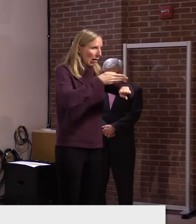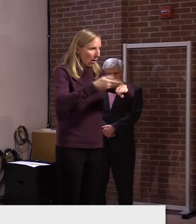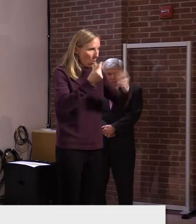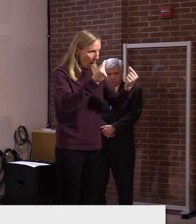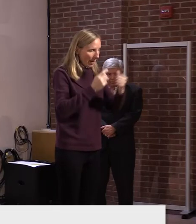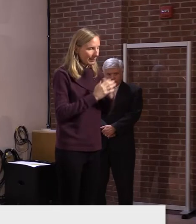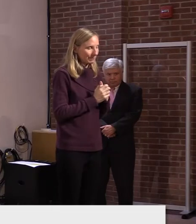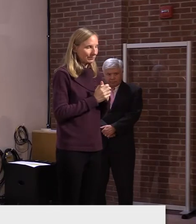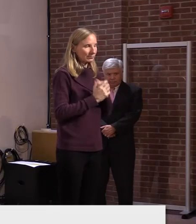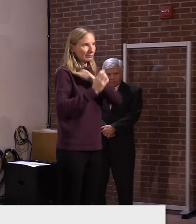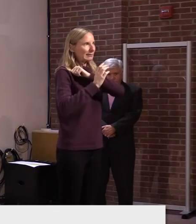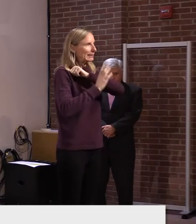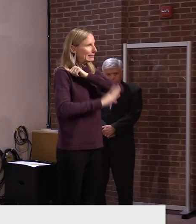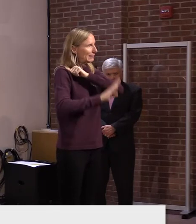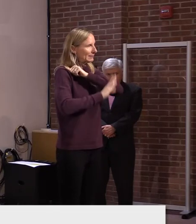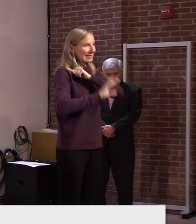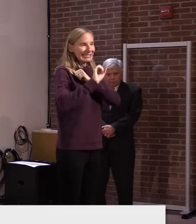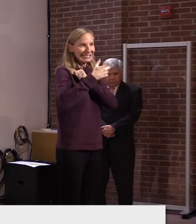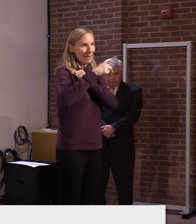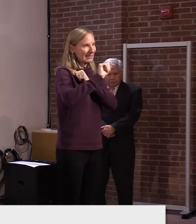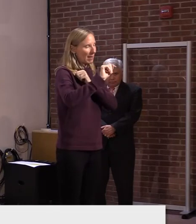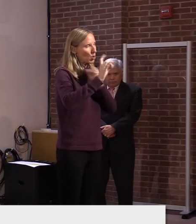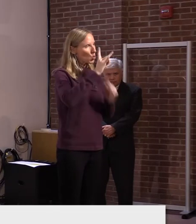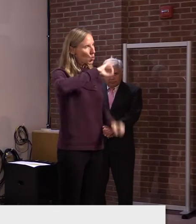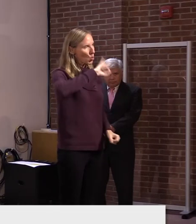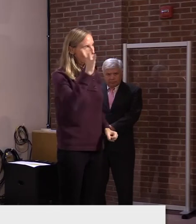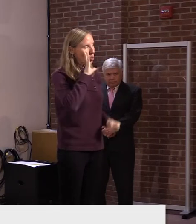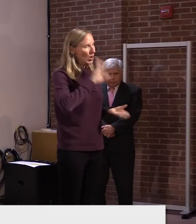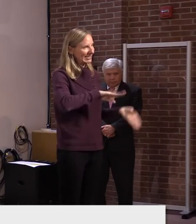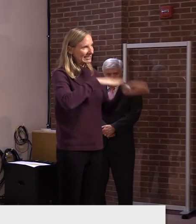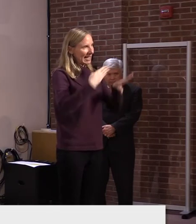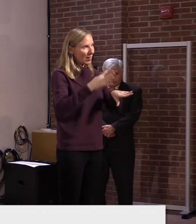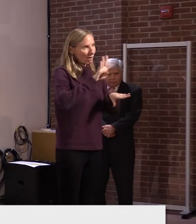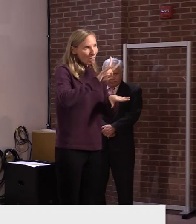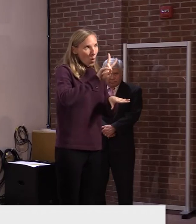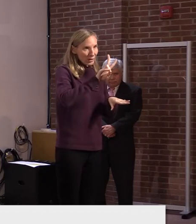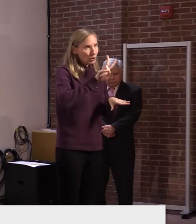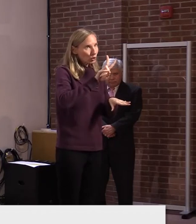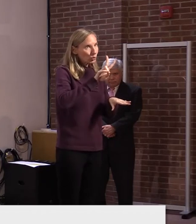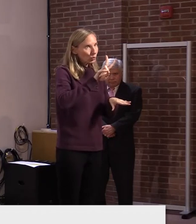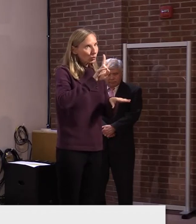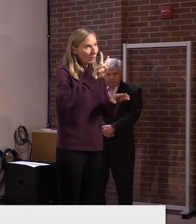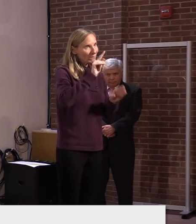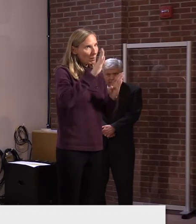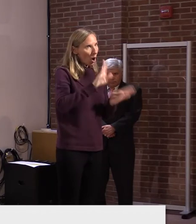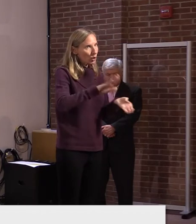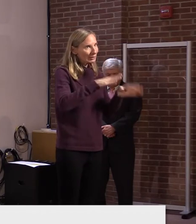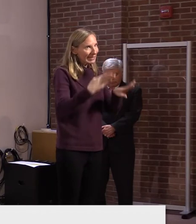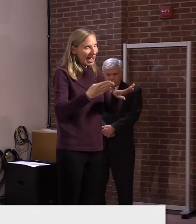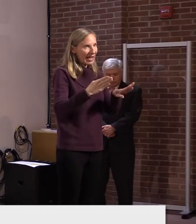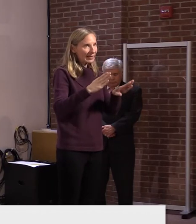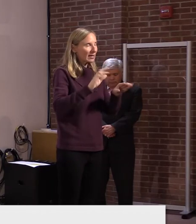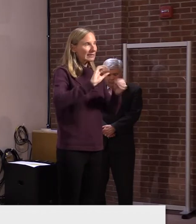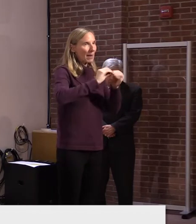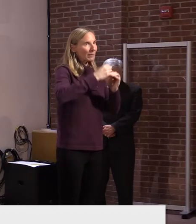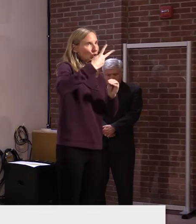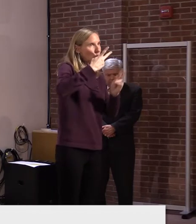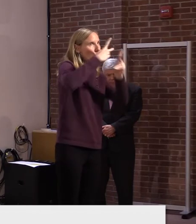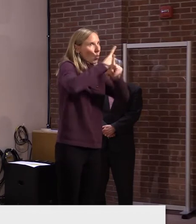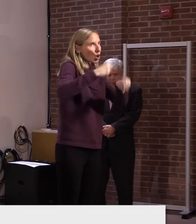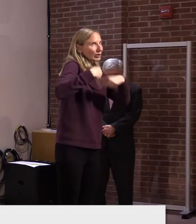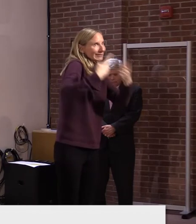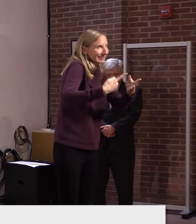September proved to be the second deadliest month of the pandemic, with 42 Vermonters dying as a result of COVID-19. I'm